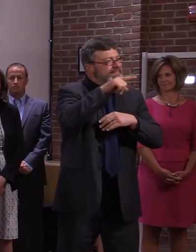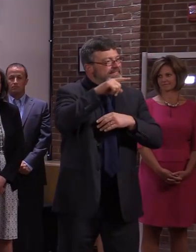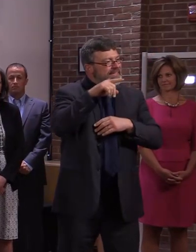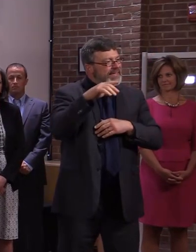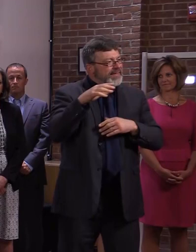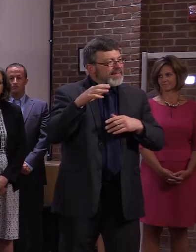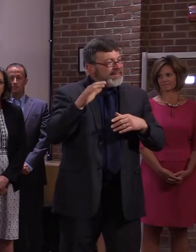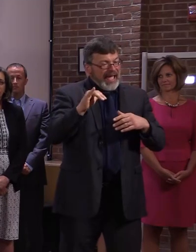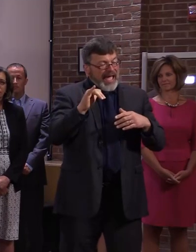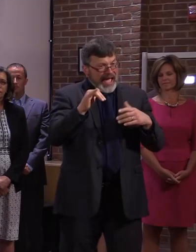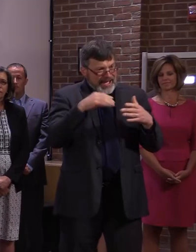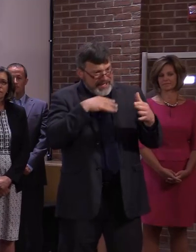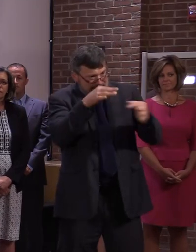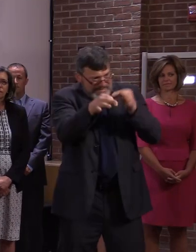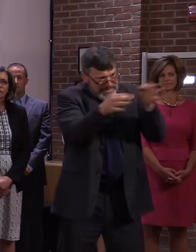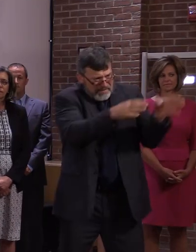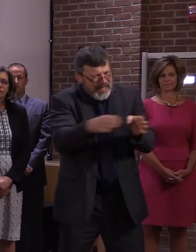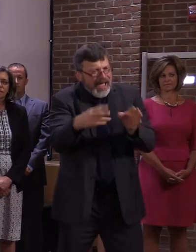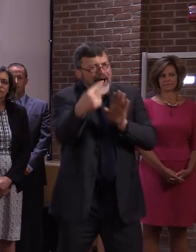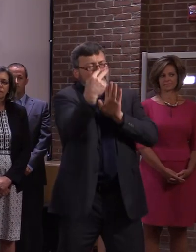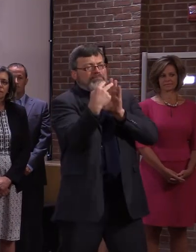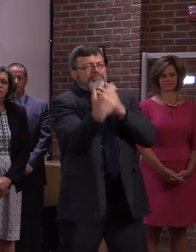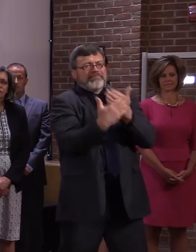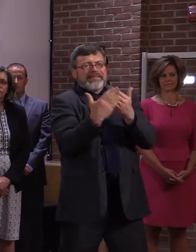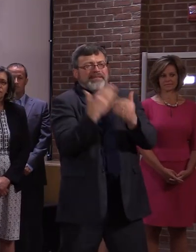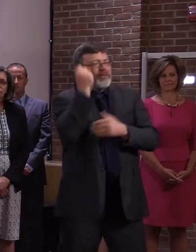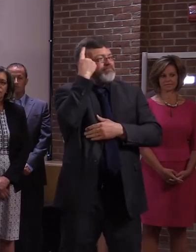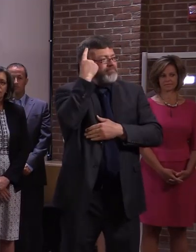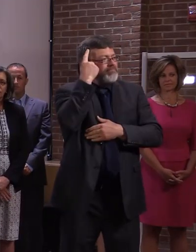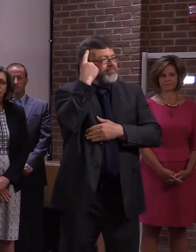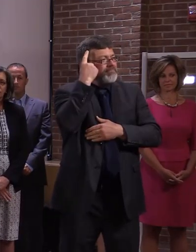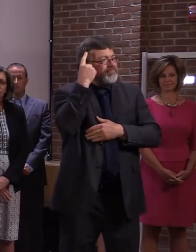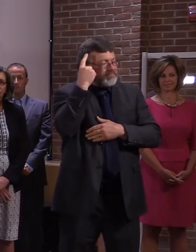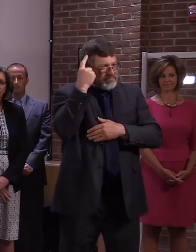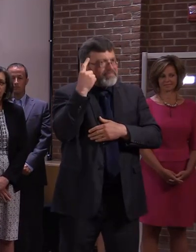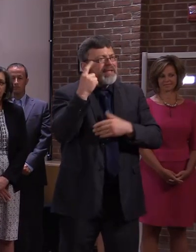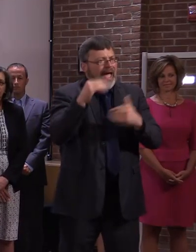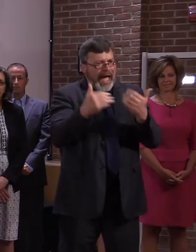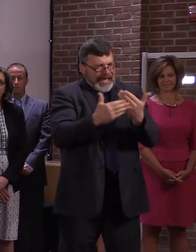implement age-banding strategy would deliver the best results.